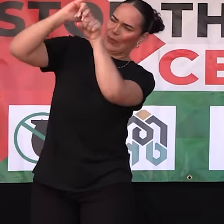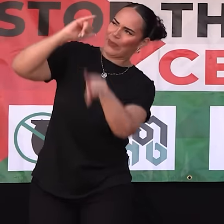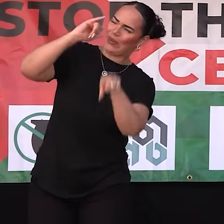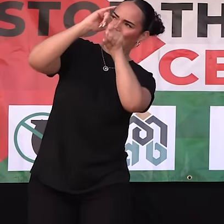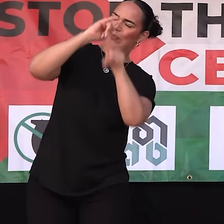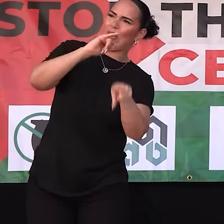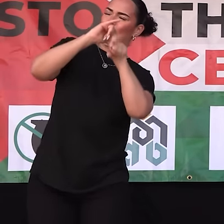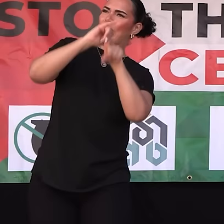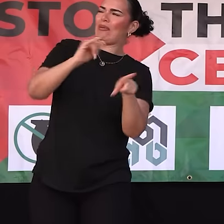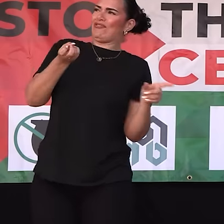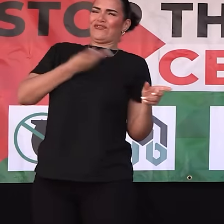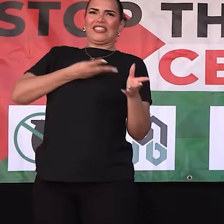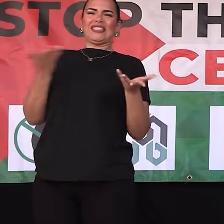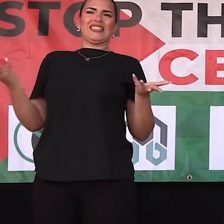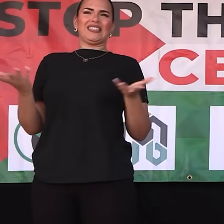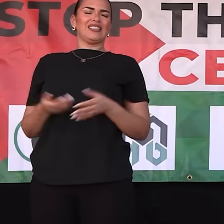arrives in Gaza.